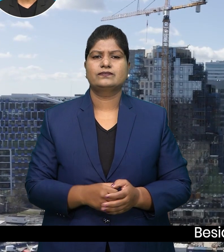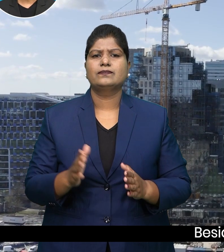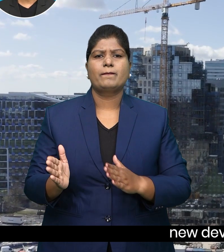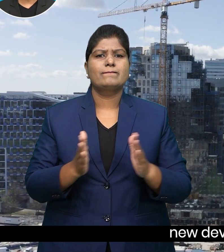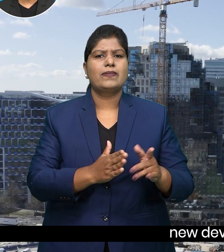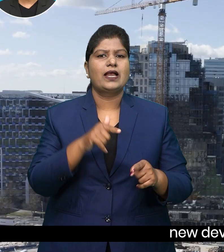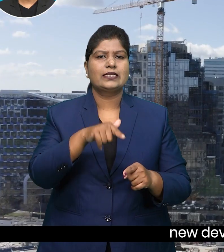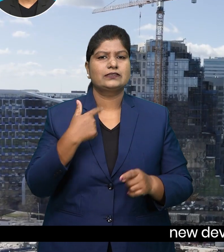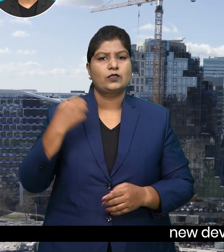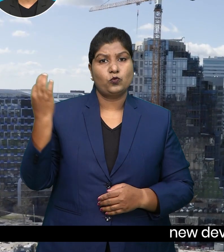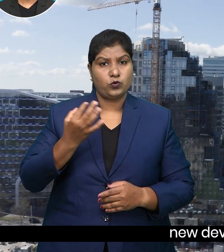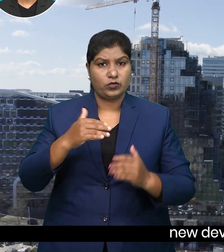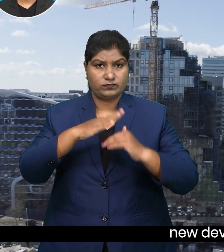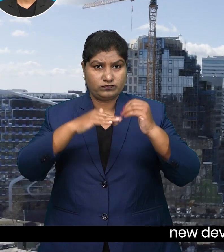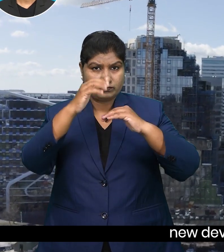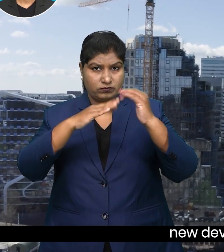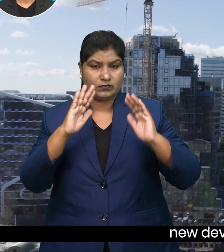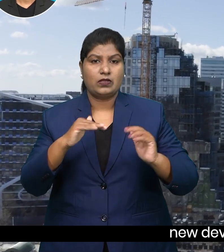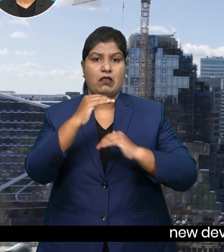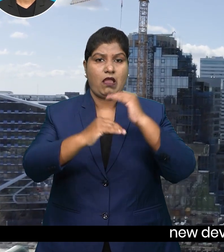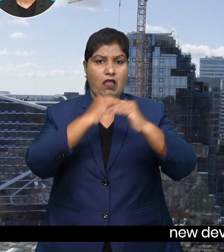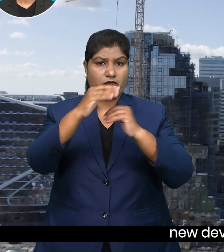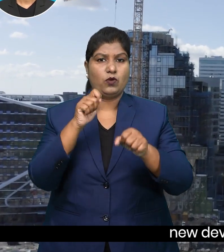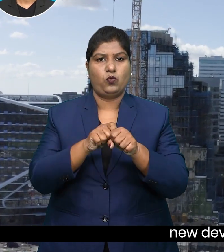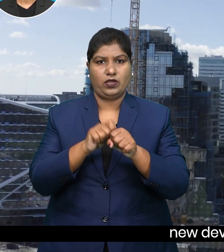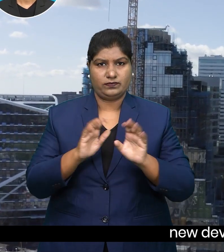Besides taking up new development works,